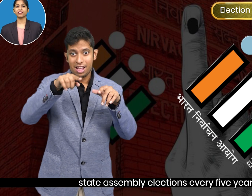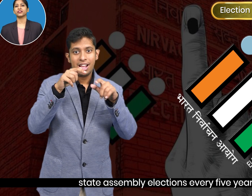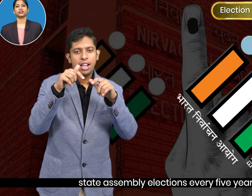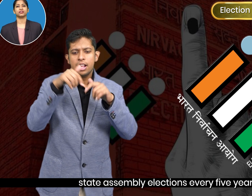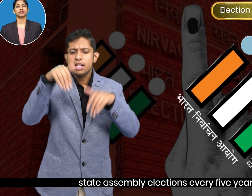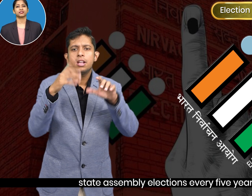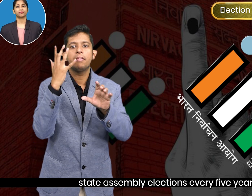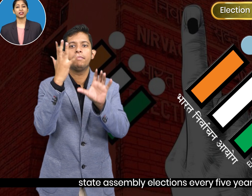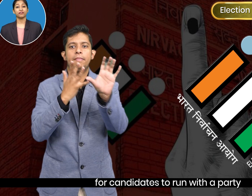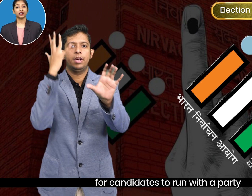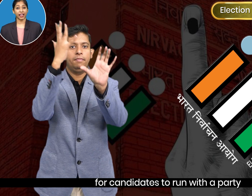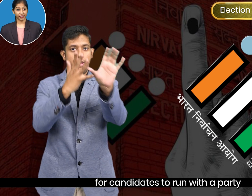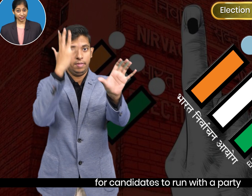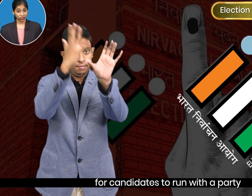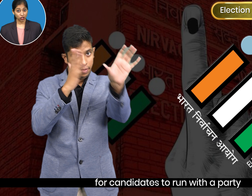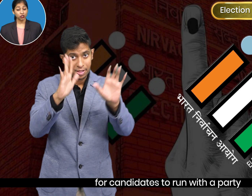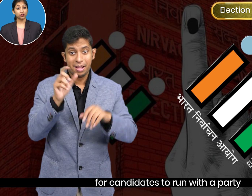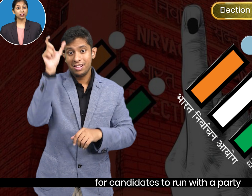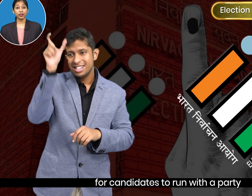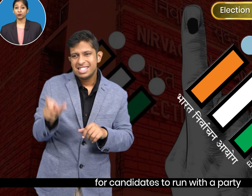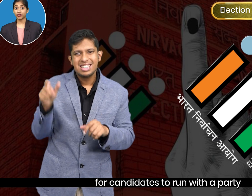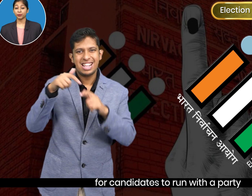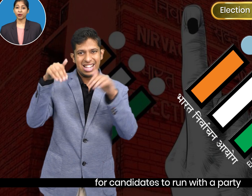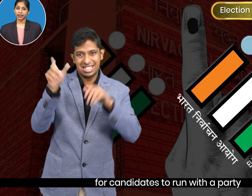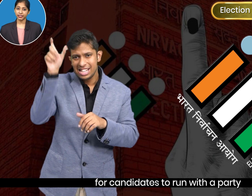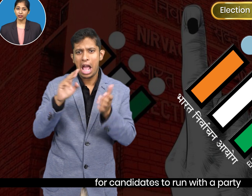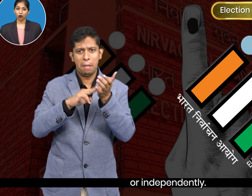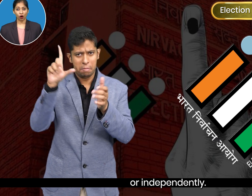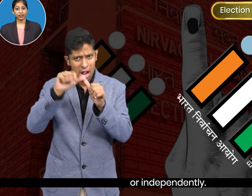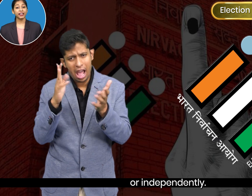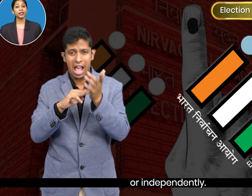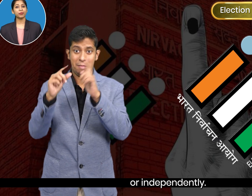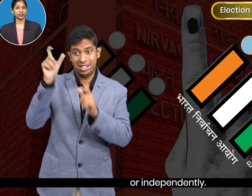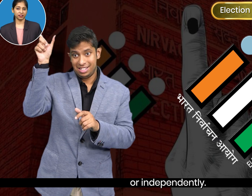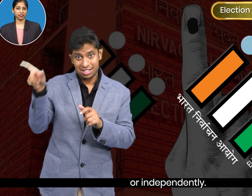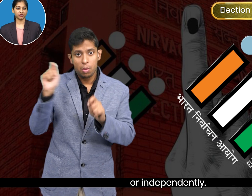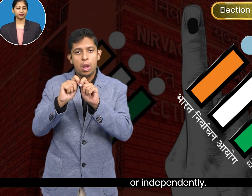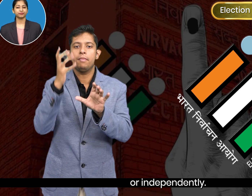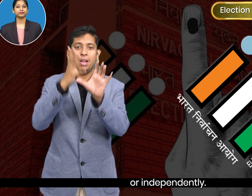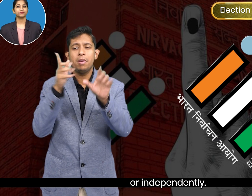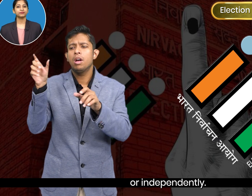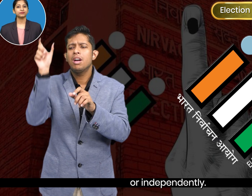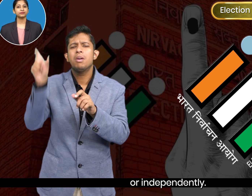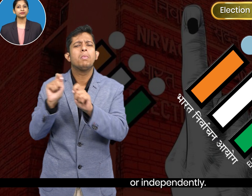every 5 years for candidates to run with a party or independently.